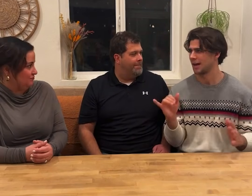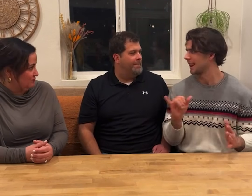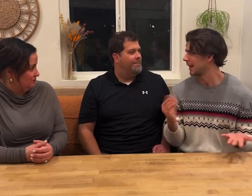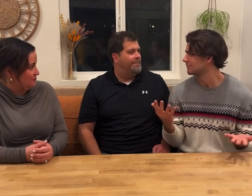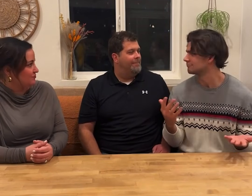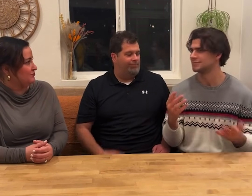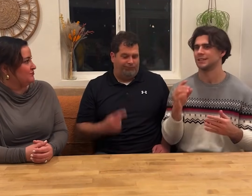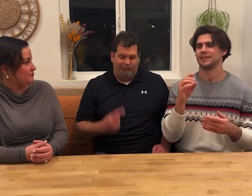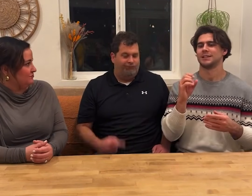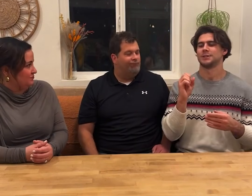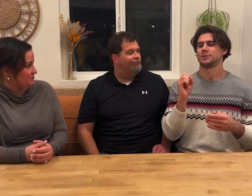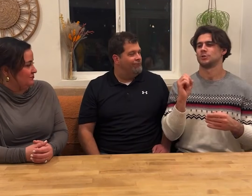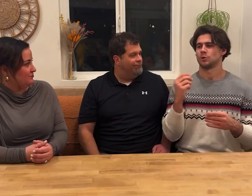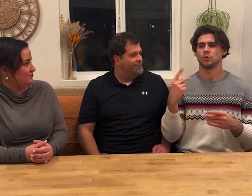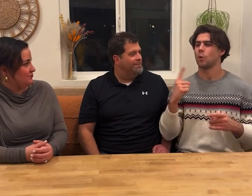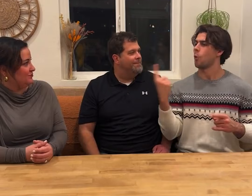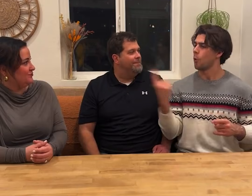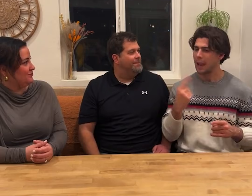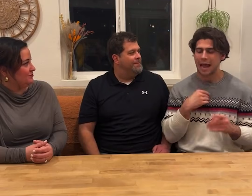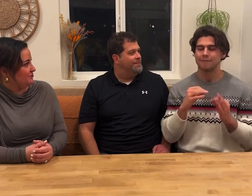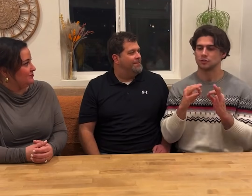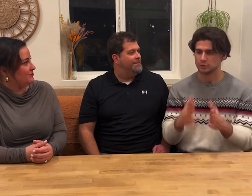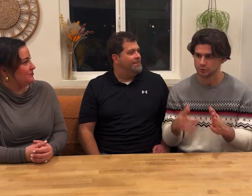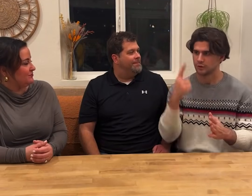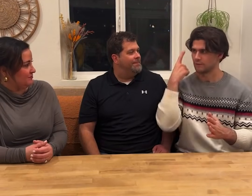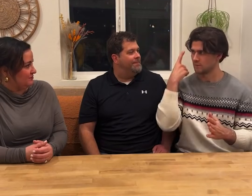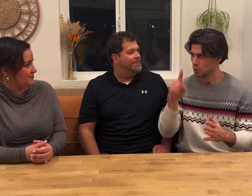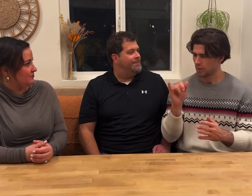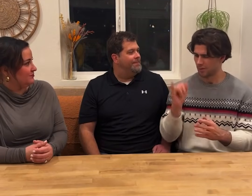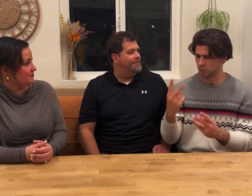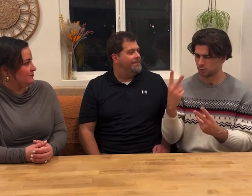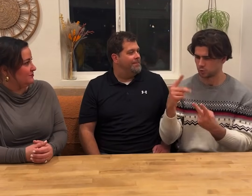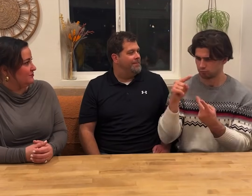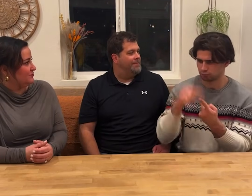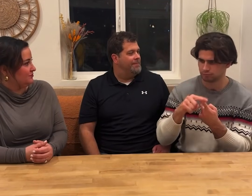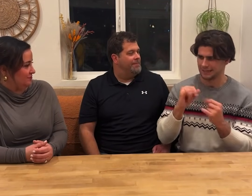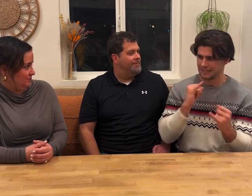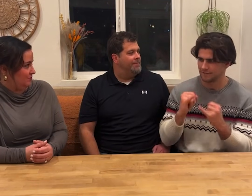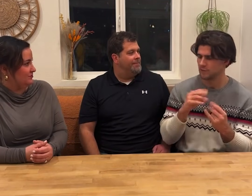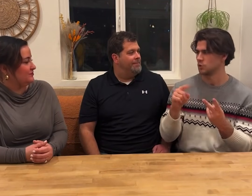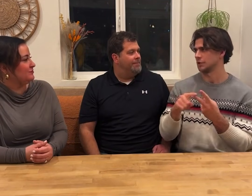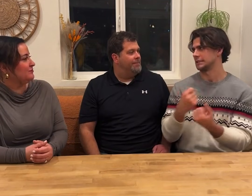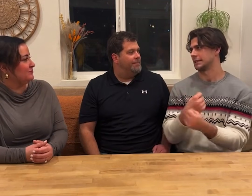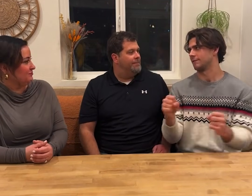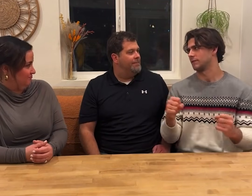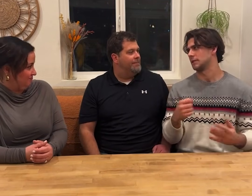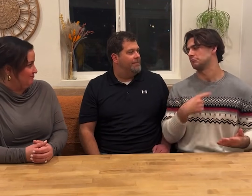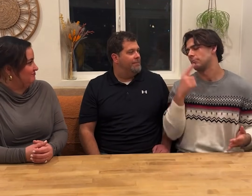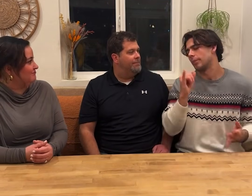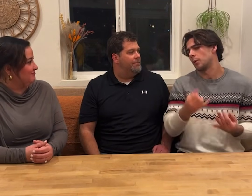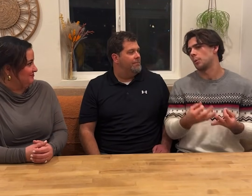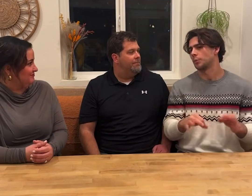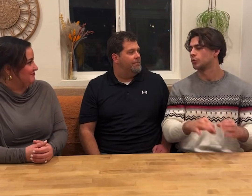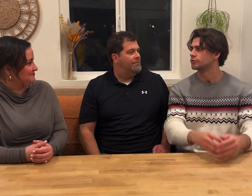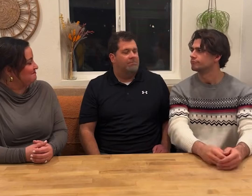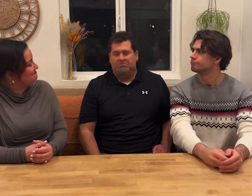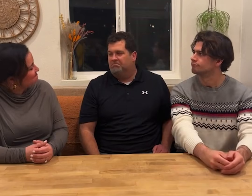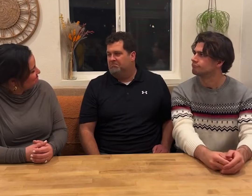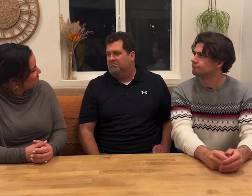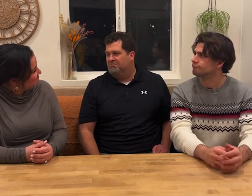world together. This is what it's like. So we're not always, we have those interpreters for the interviews and for safety needs, which were,